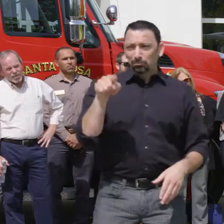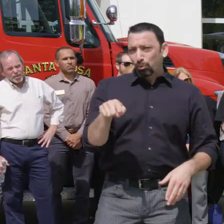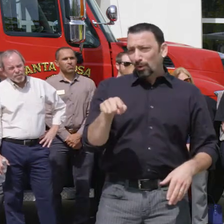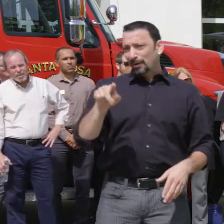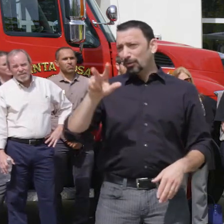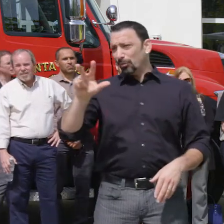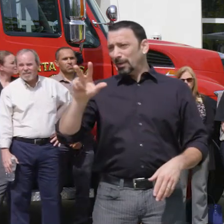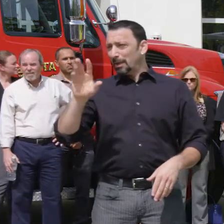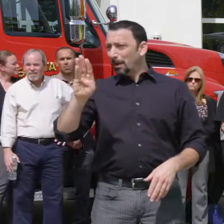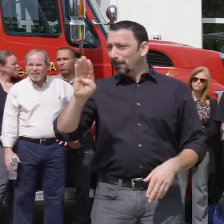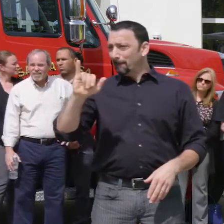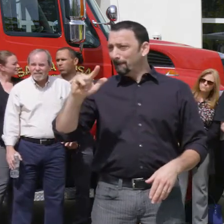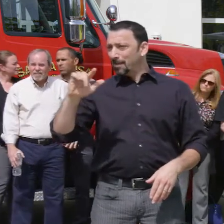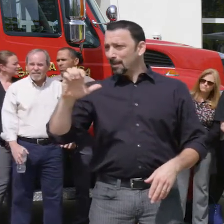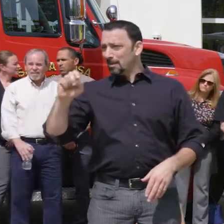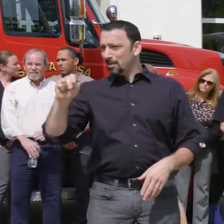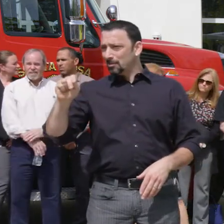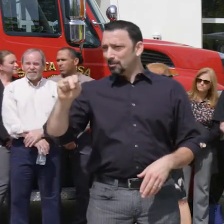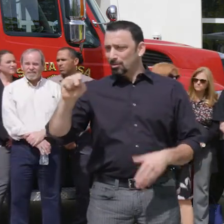over